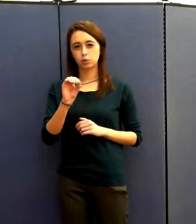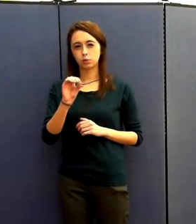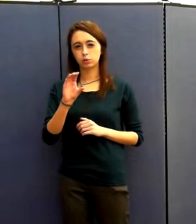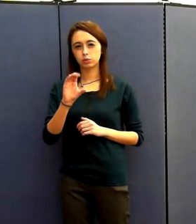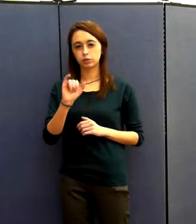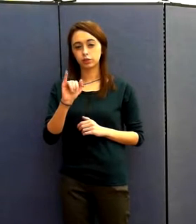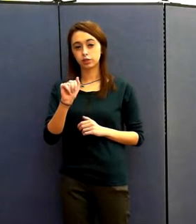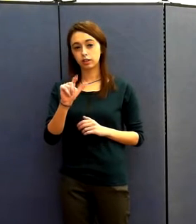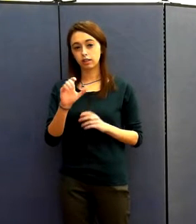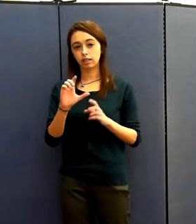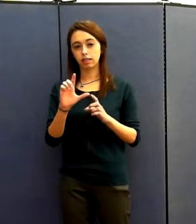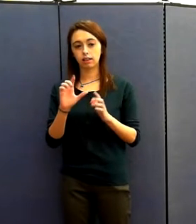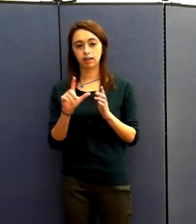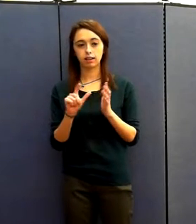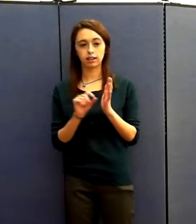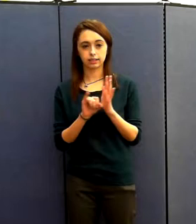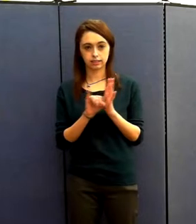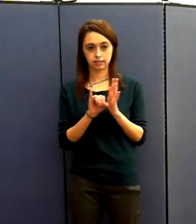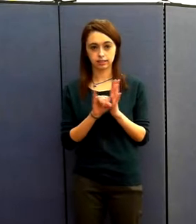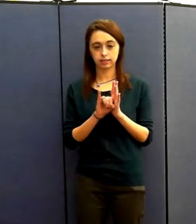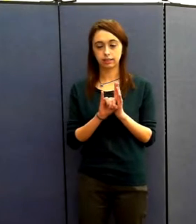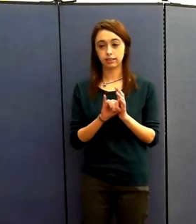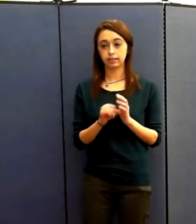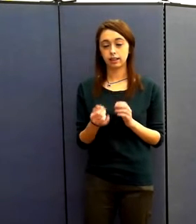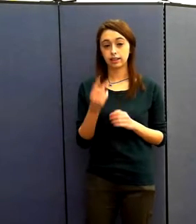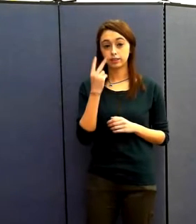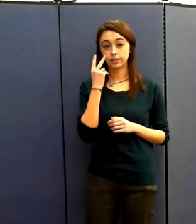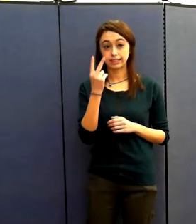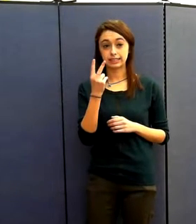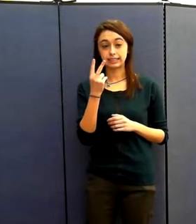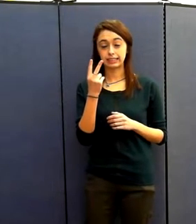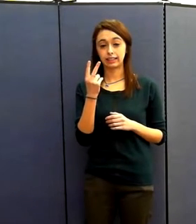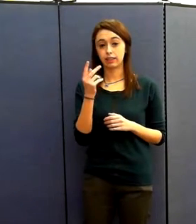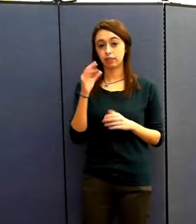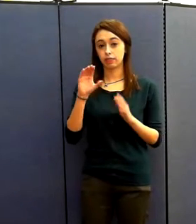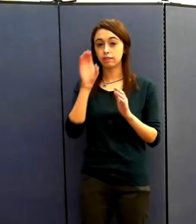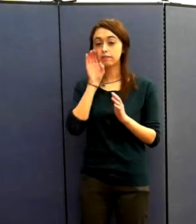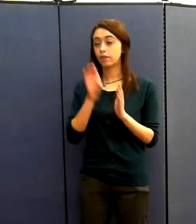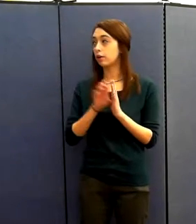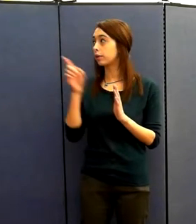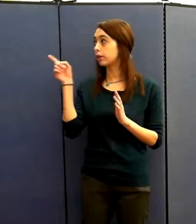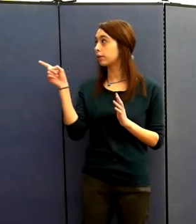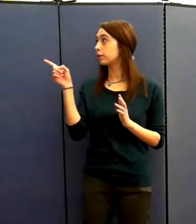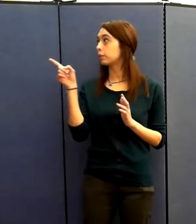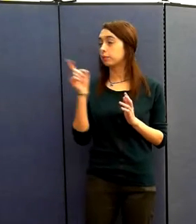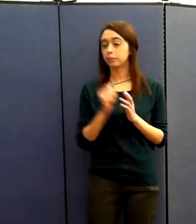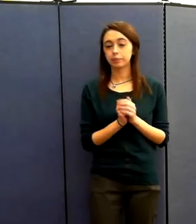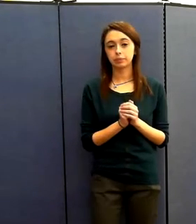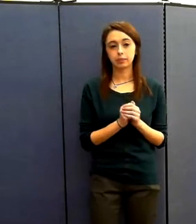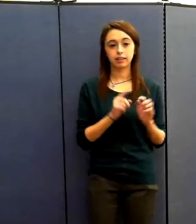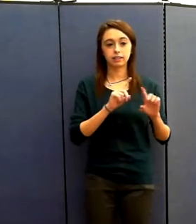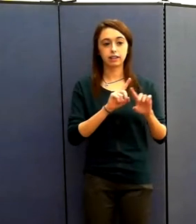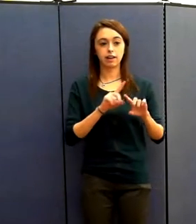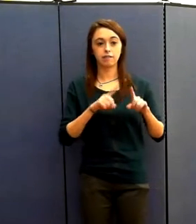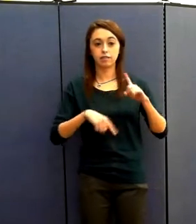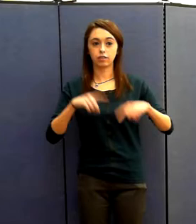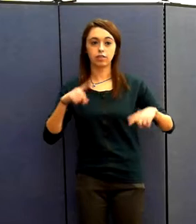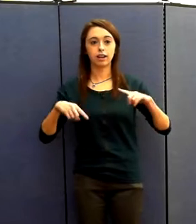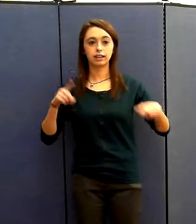As you can see from the photo up here, there's a variety of different expressions of